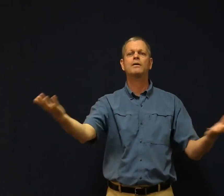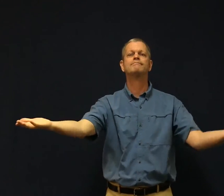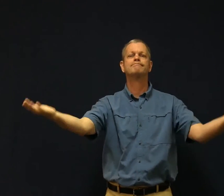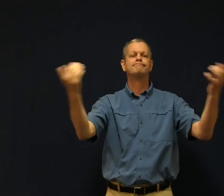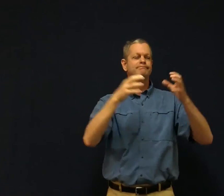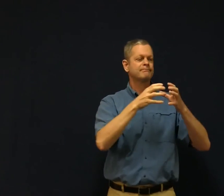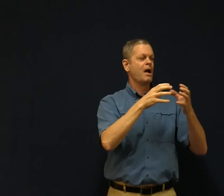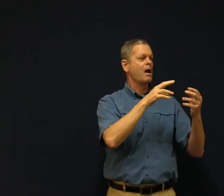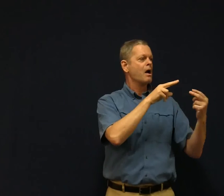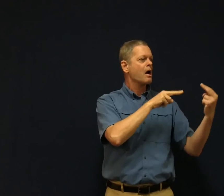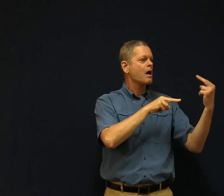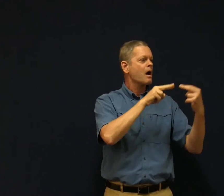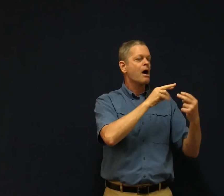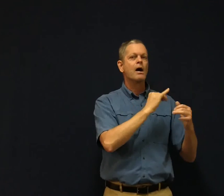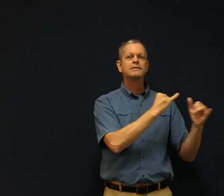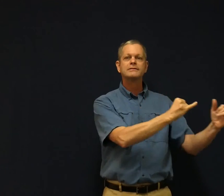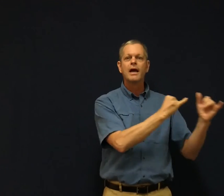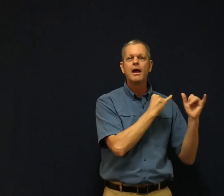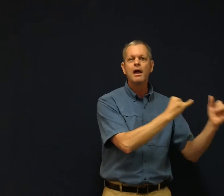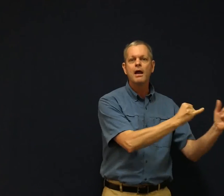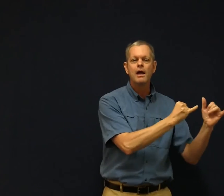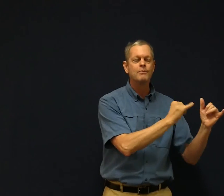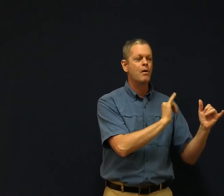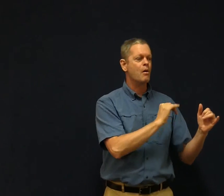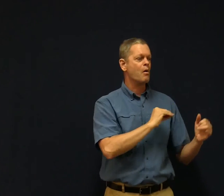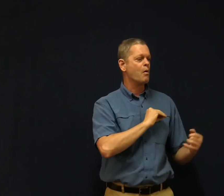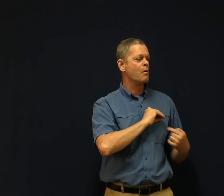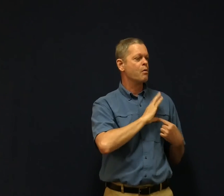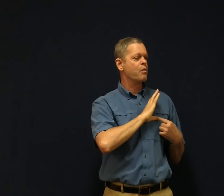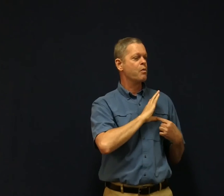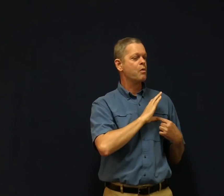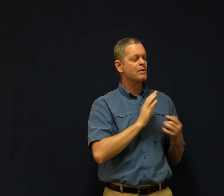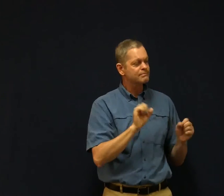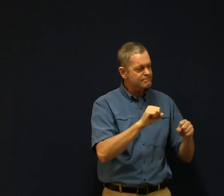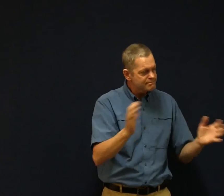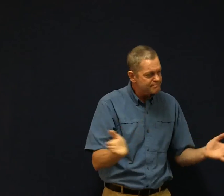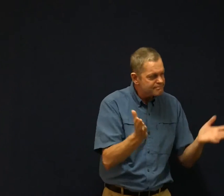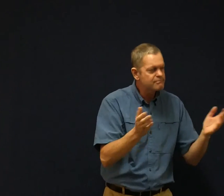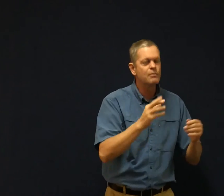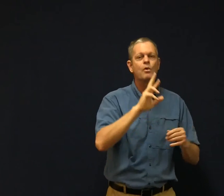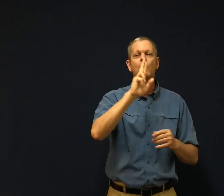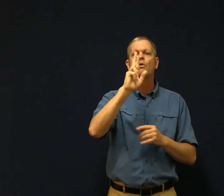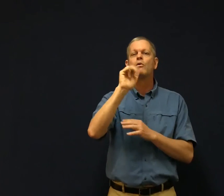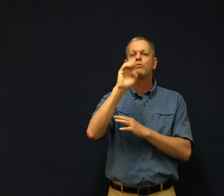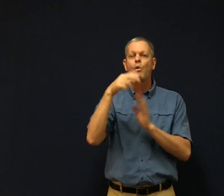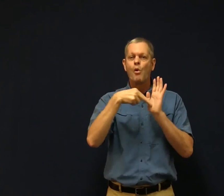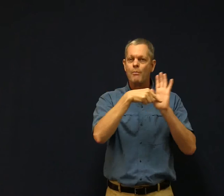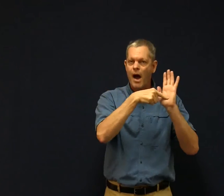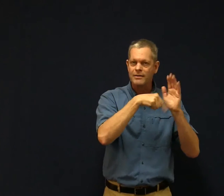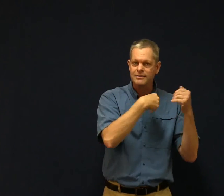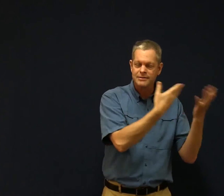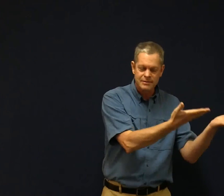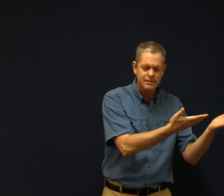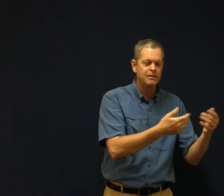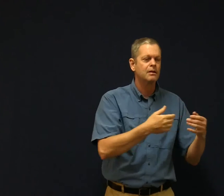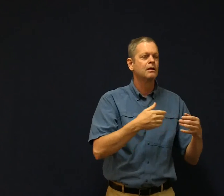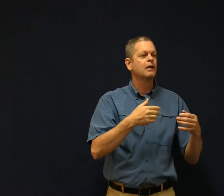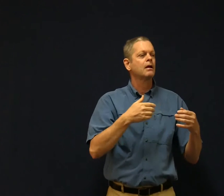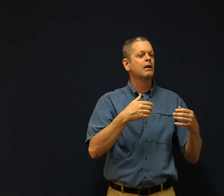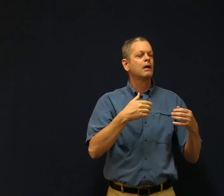be the only deaf or hard of hearing student in their home location are able to gather and socialize with other students who are very